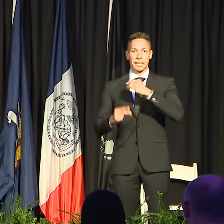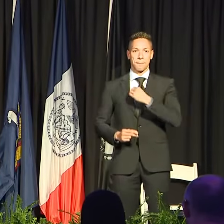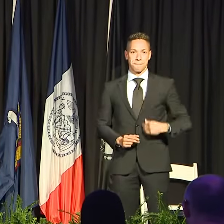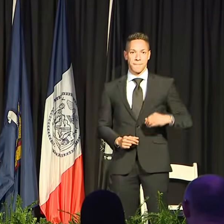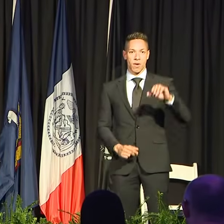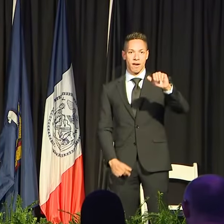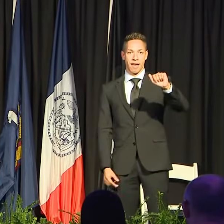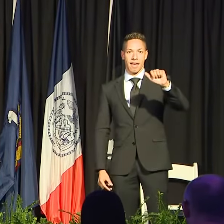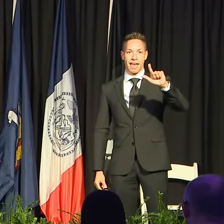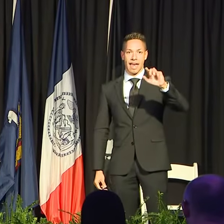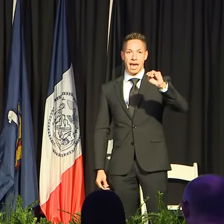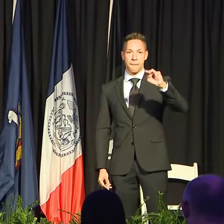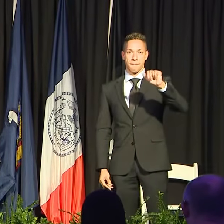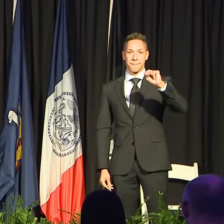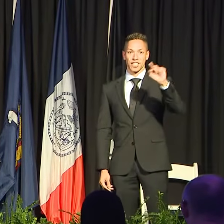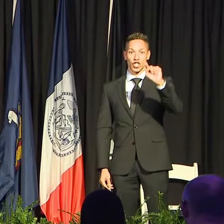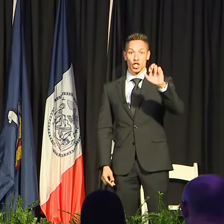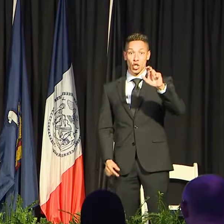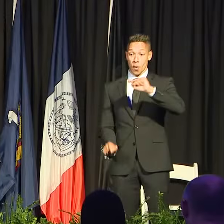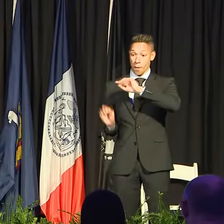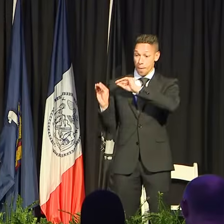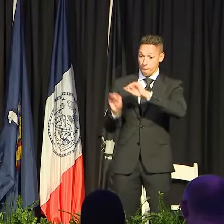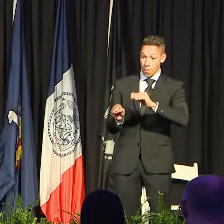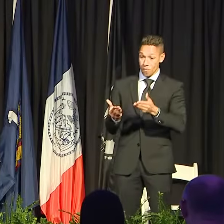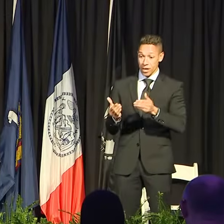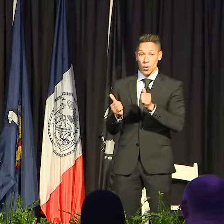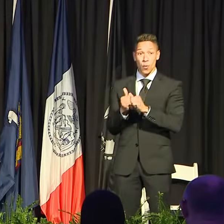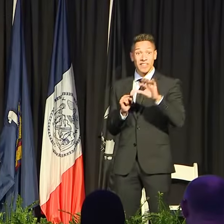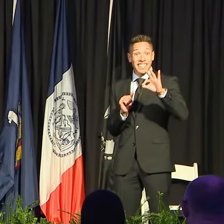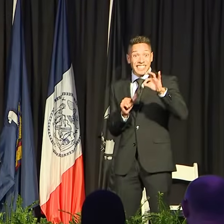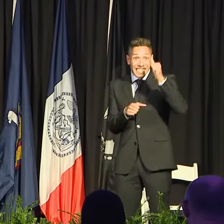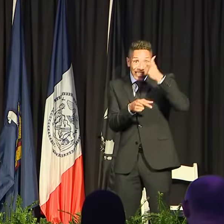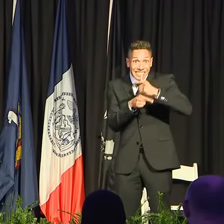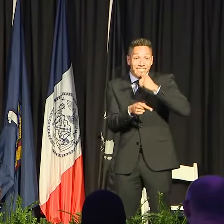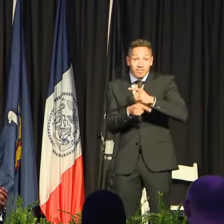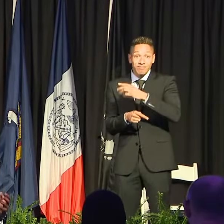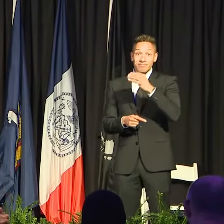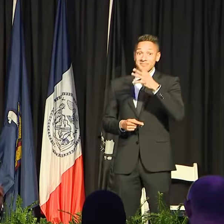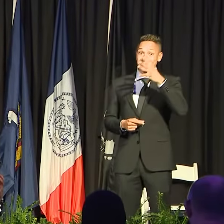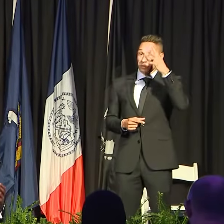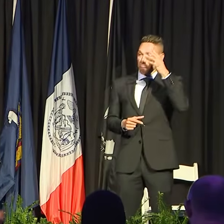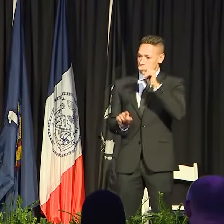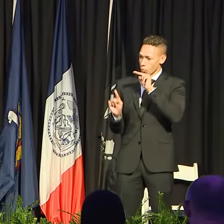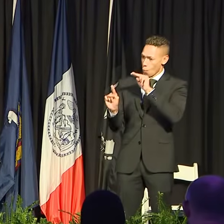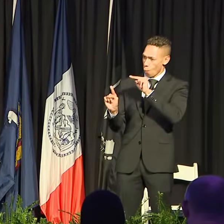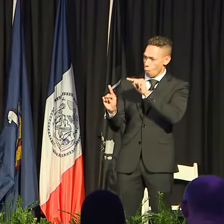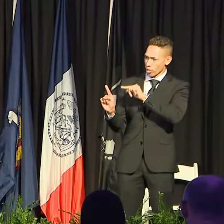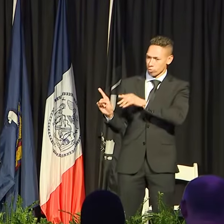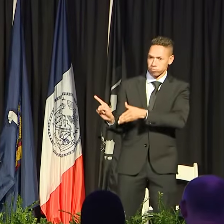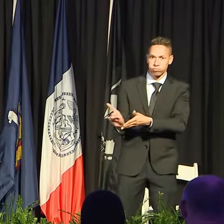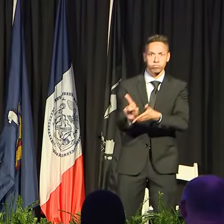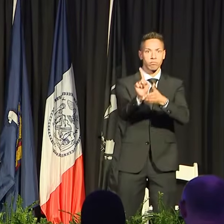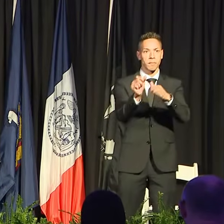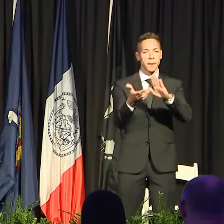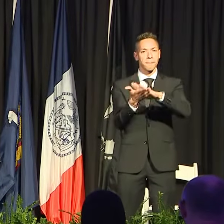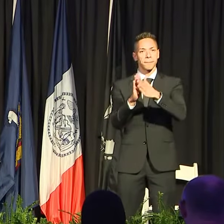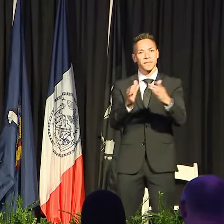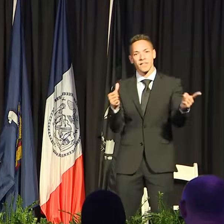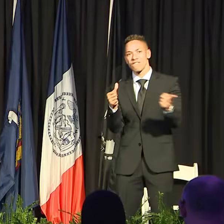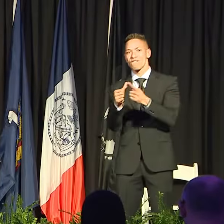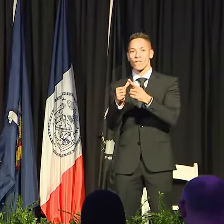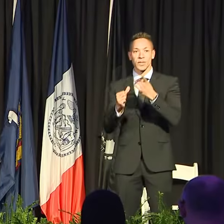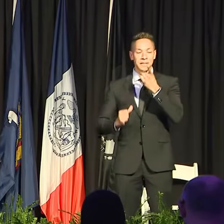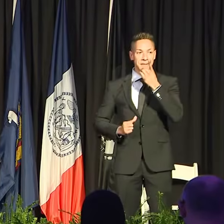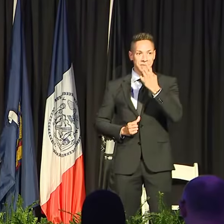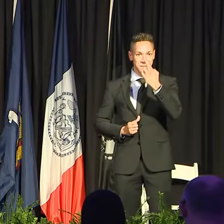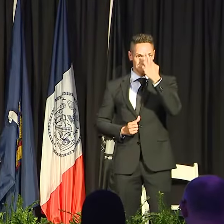coming to this country with her 9 siblings and her parents, watching her ascend to be the first Dominican